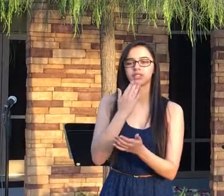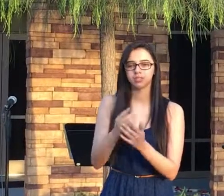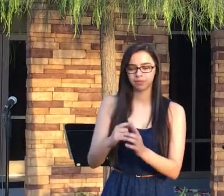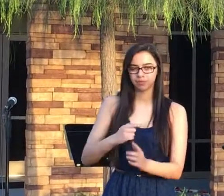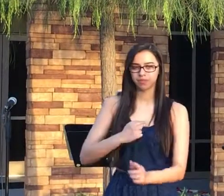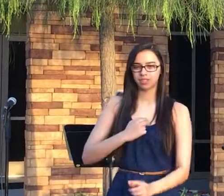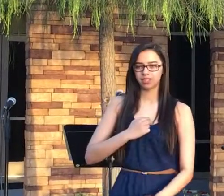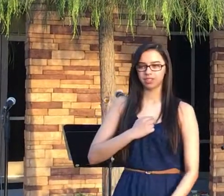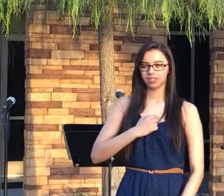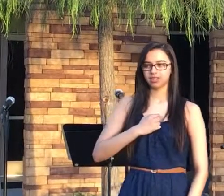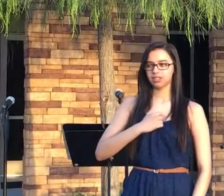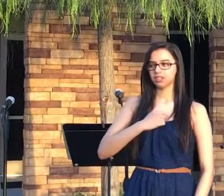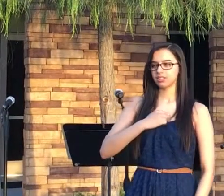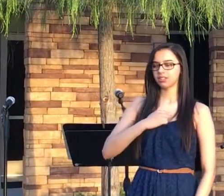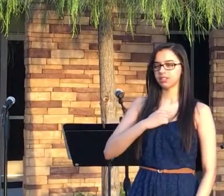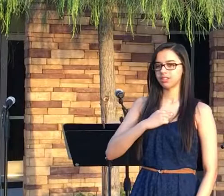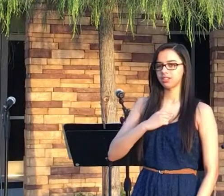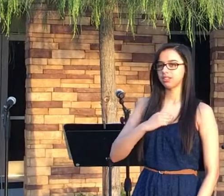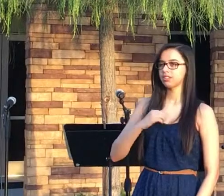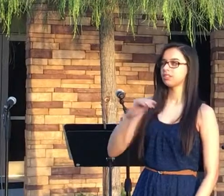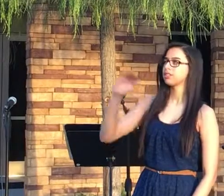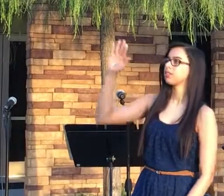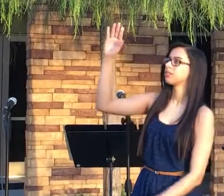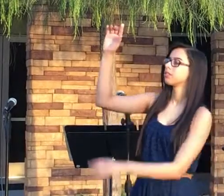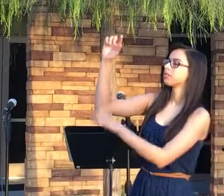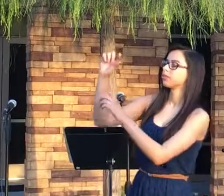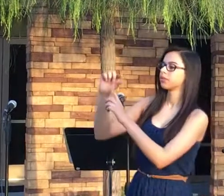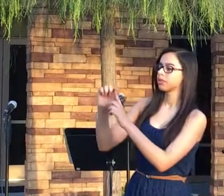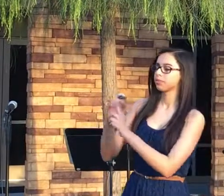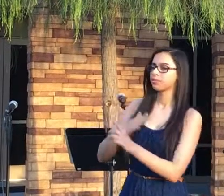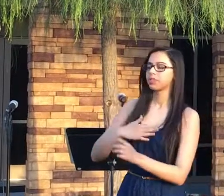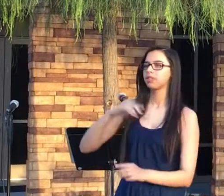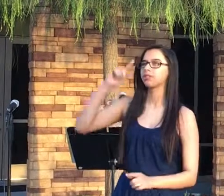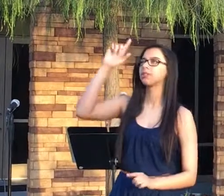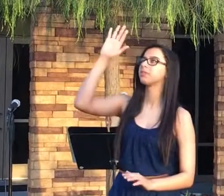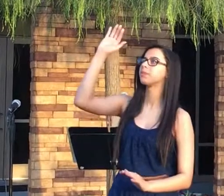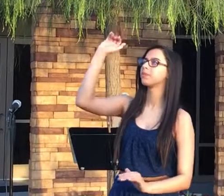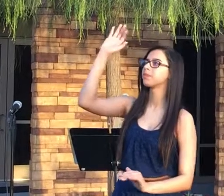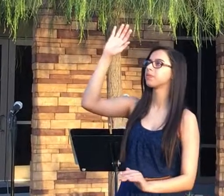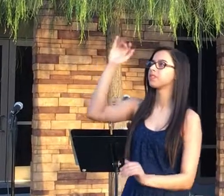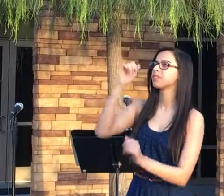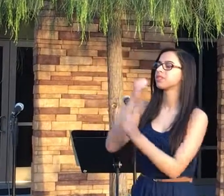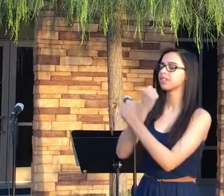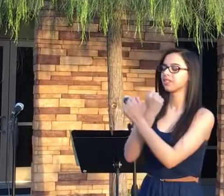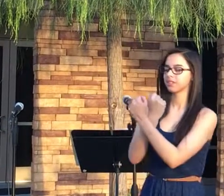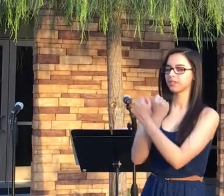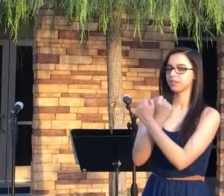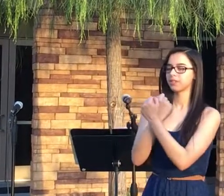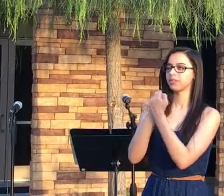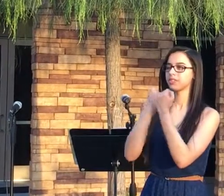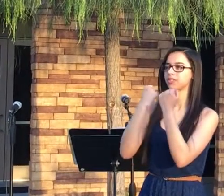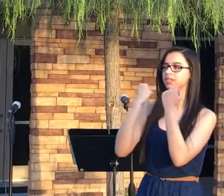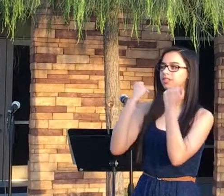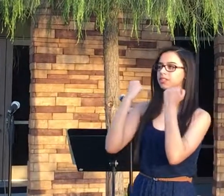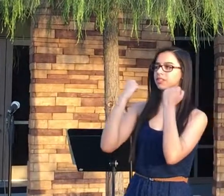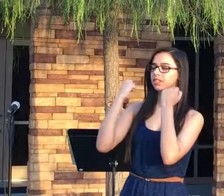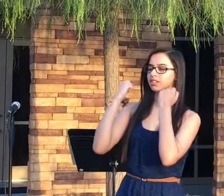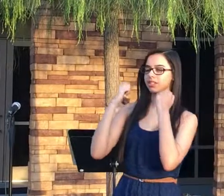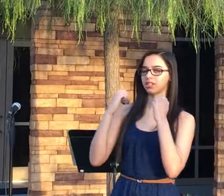to me, His word my hope secures.